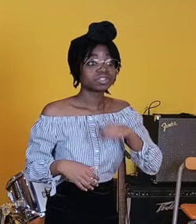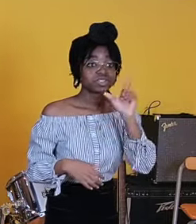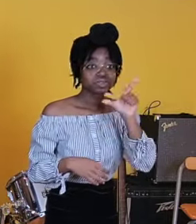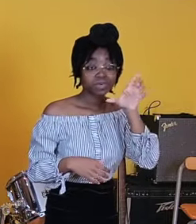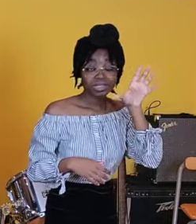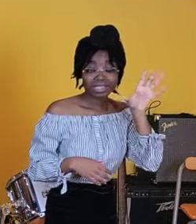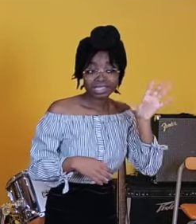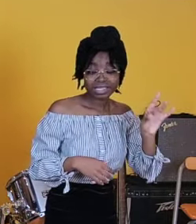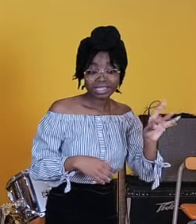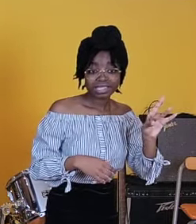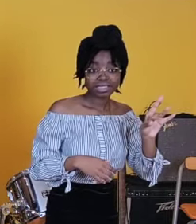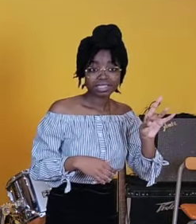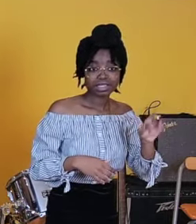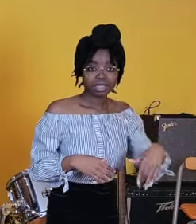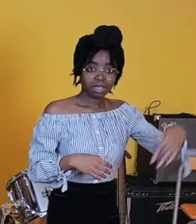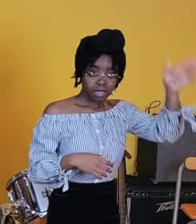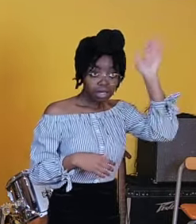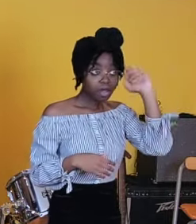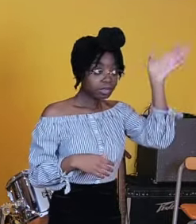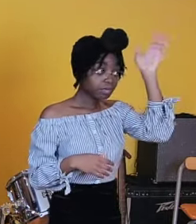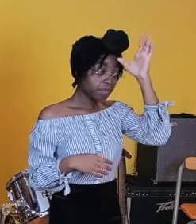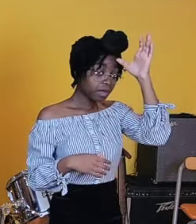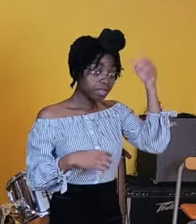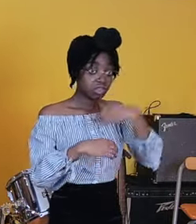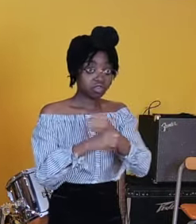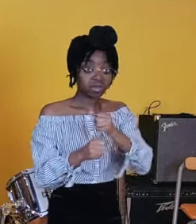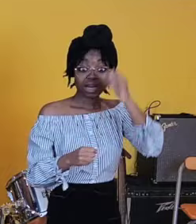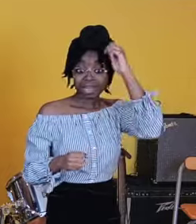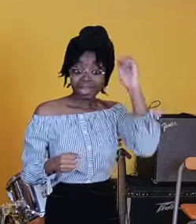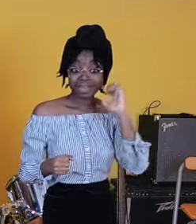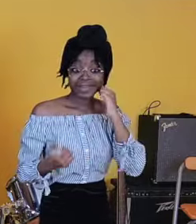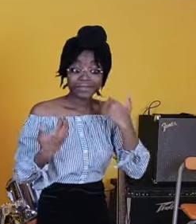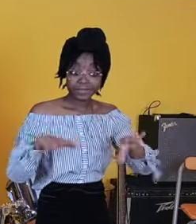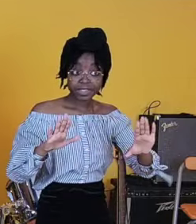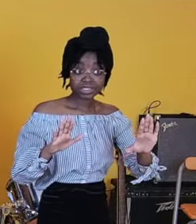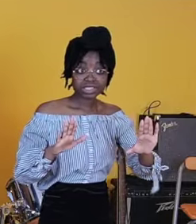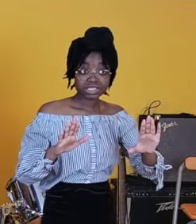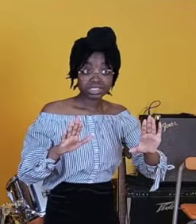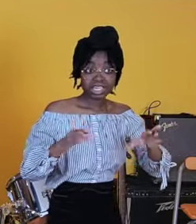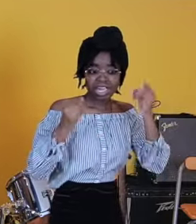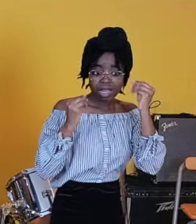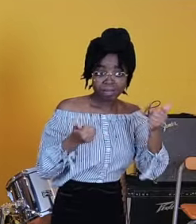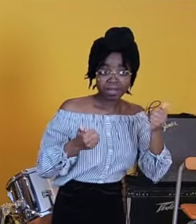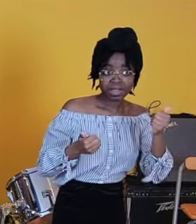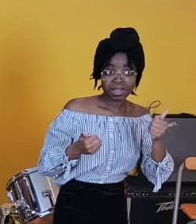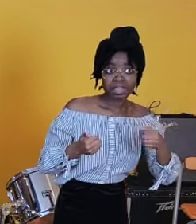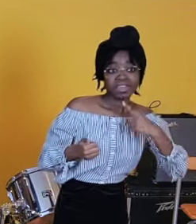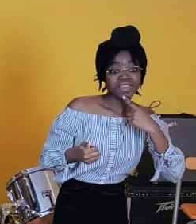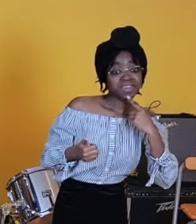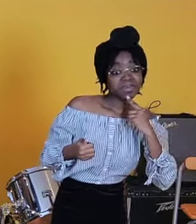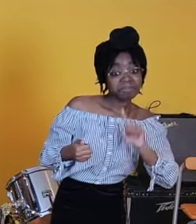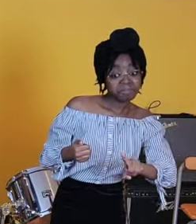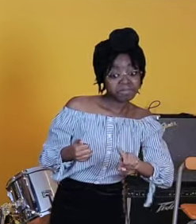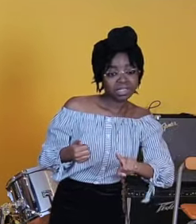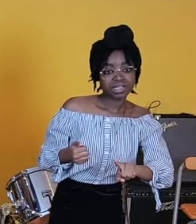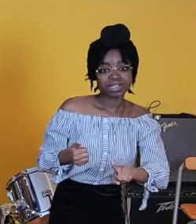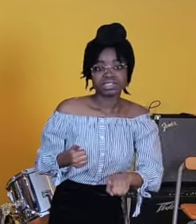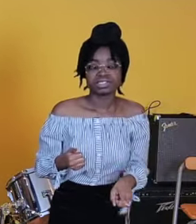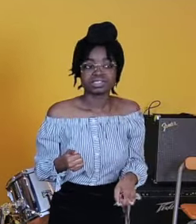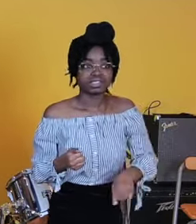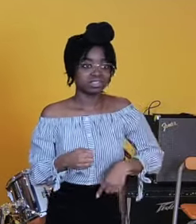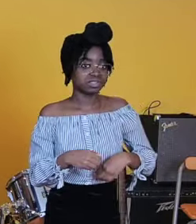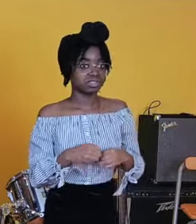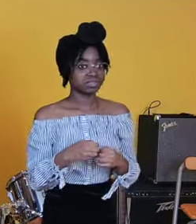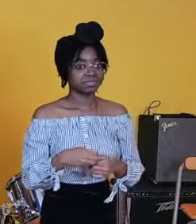immediately after creating Adam and Eve, commanding them to be what? To be fruitful and multiply, we see that